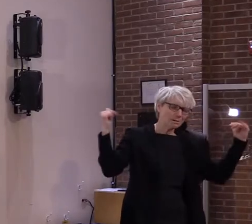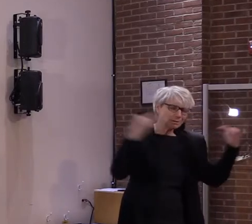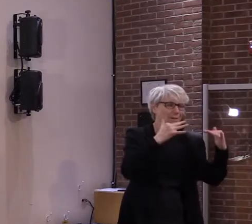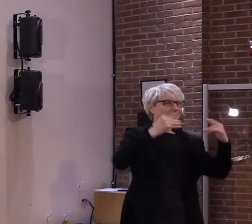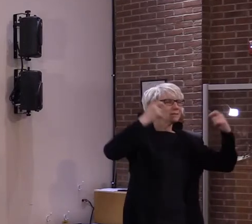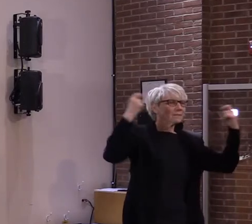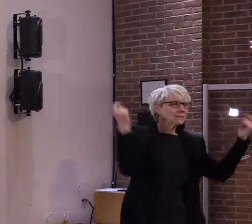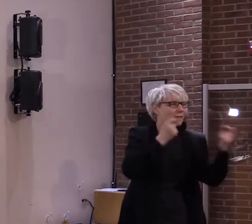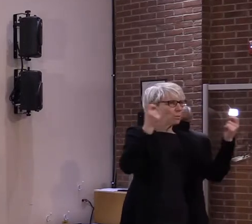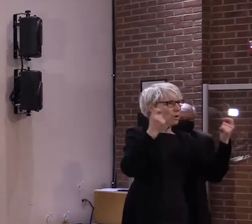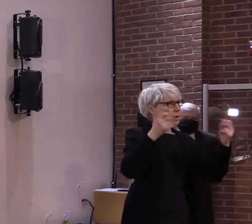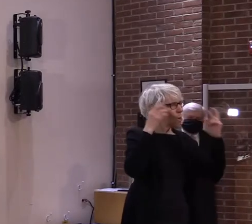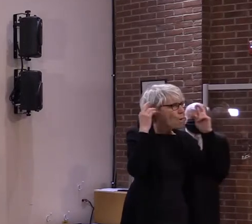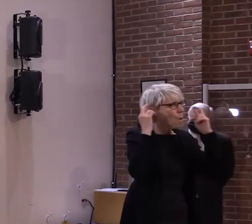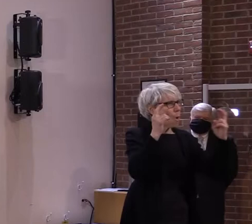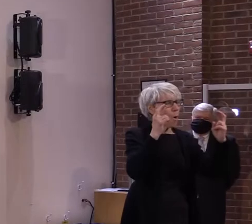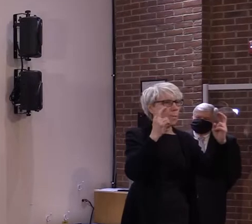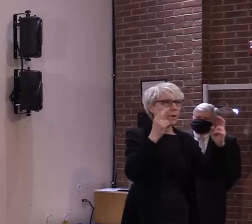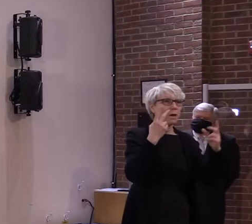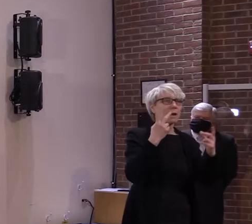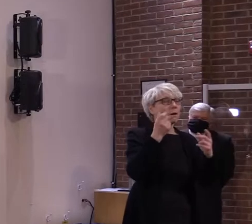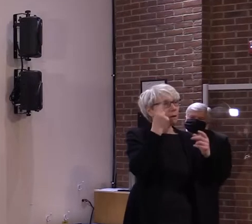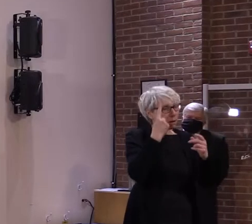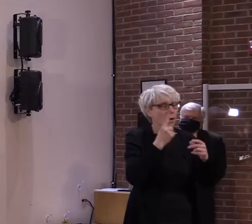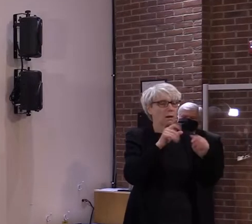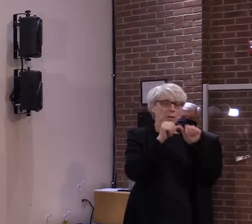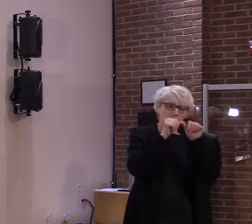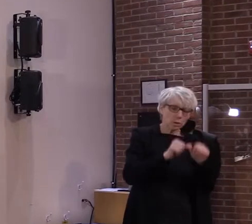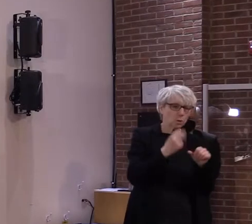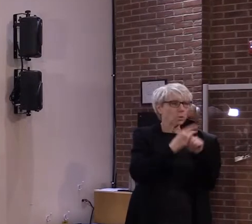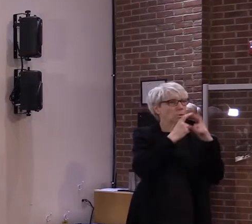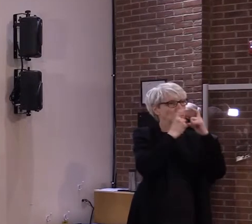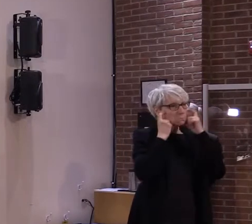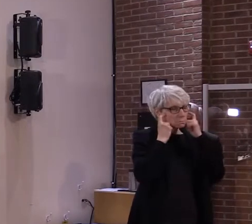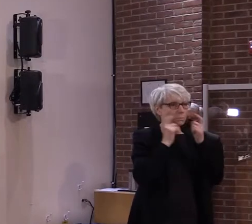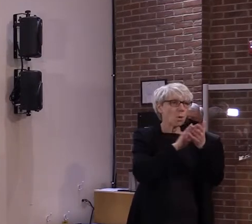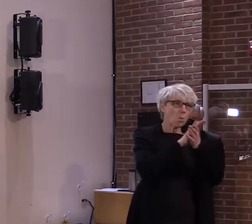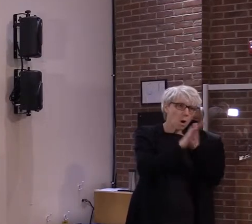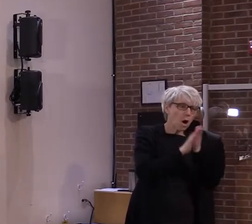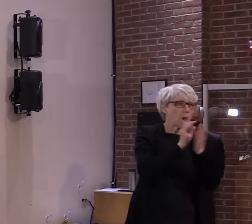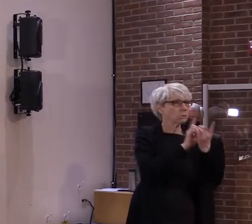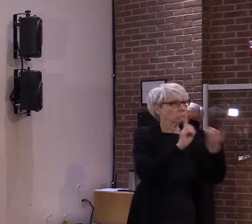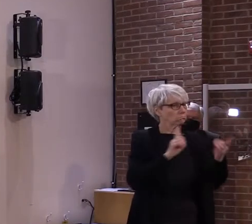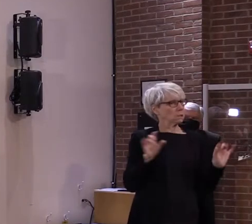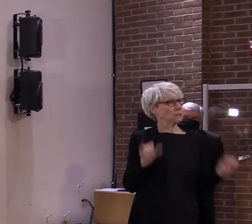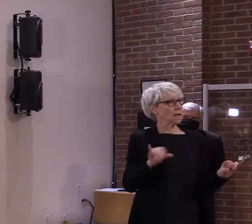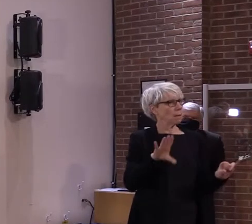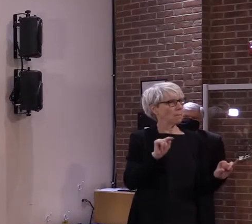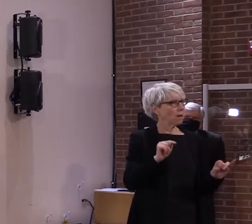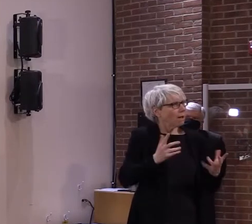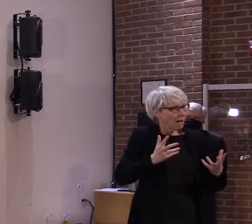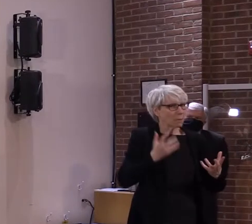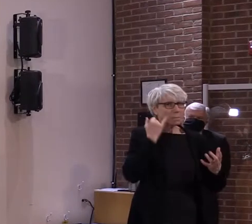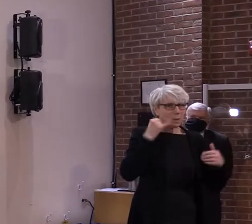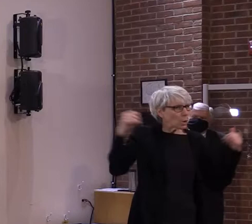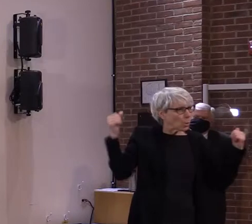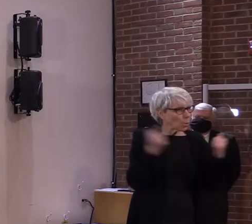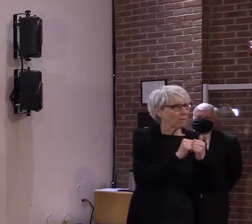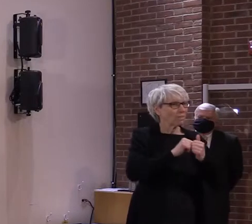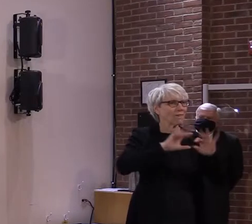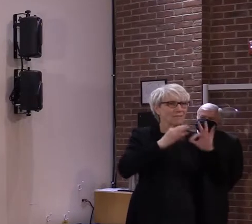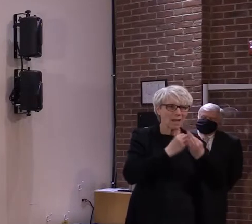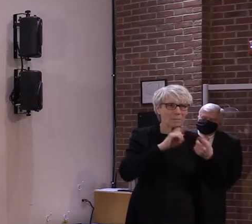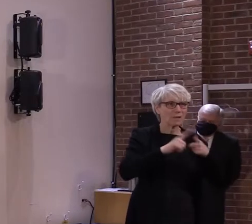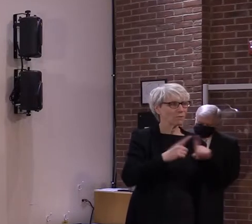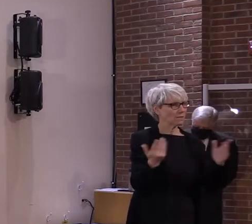our lives using basic public health precautions. It's now just 2 weeks until all Vermonters